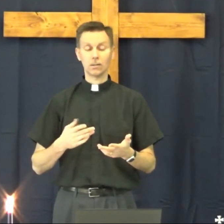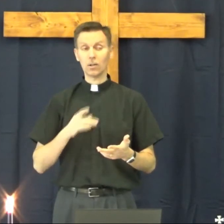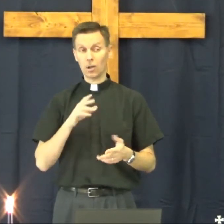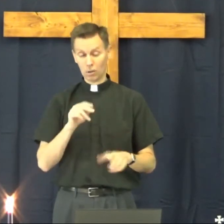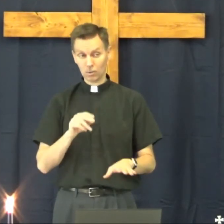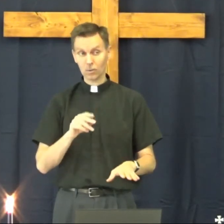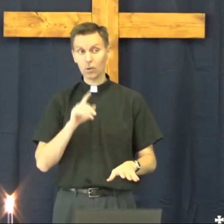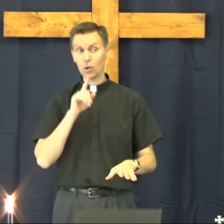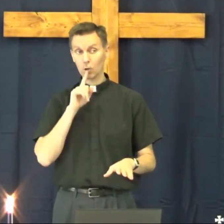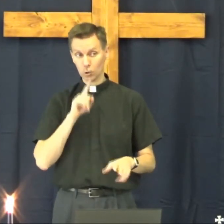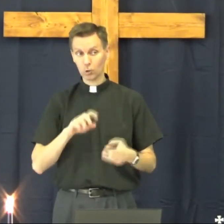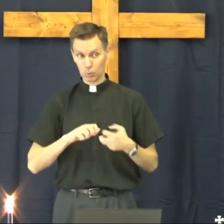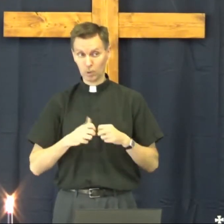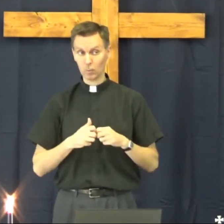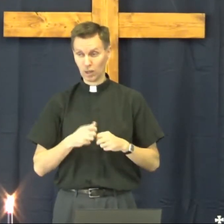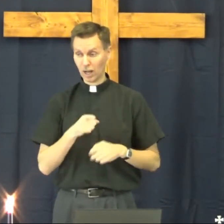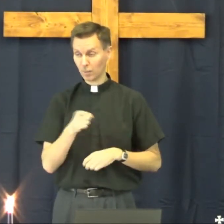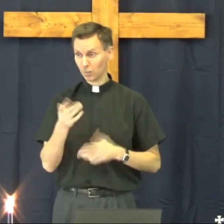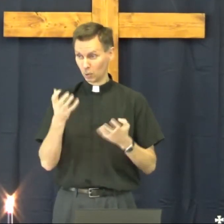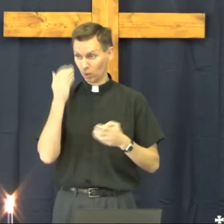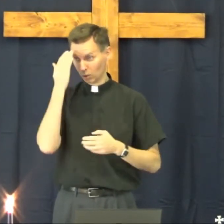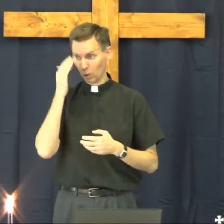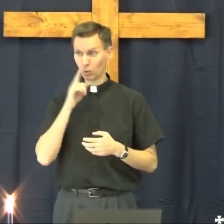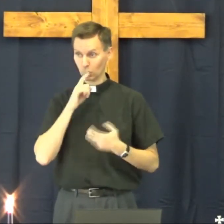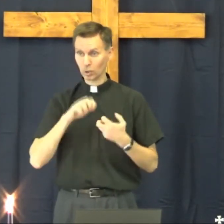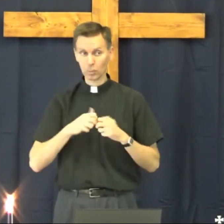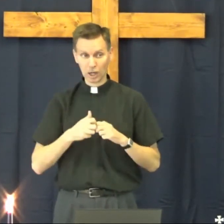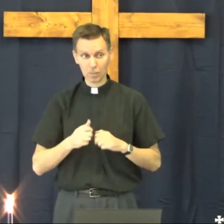Now, the real problem, you want to know the real problem?